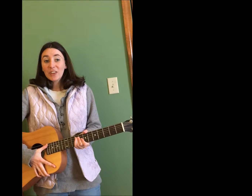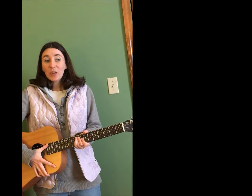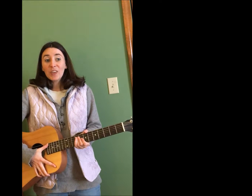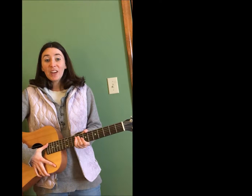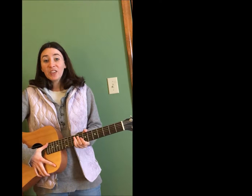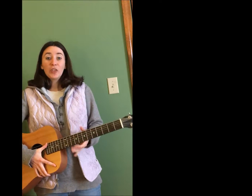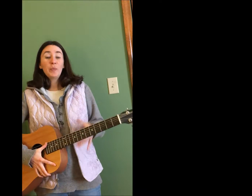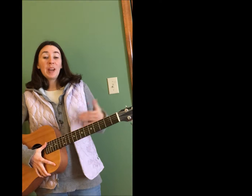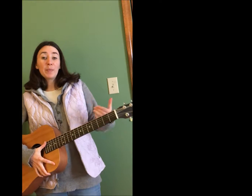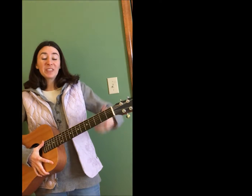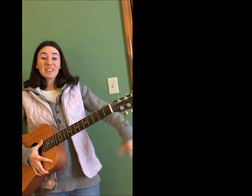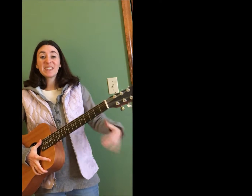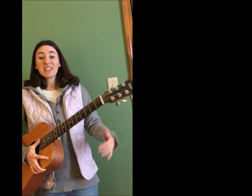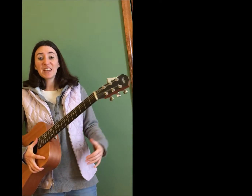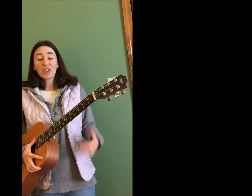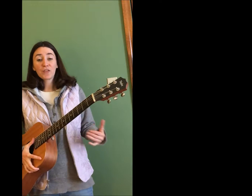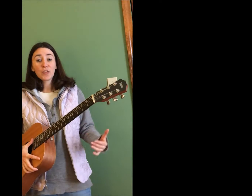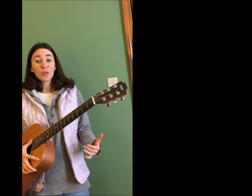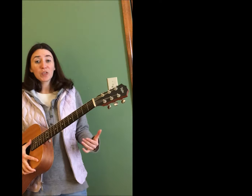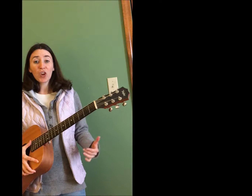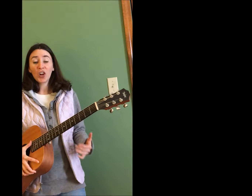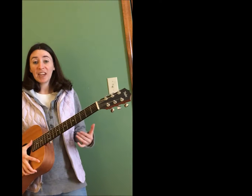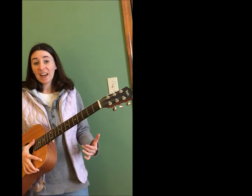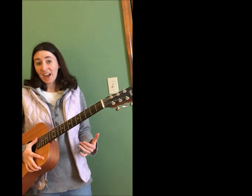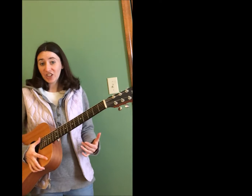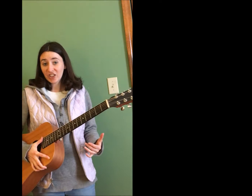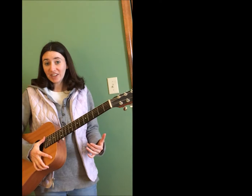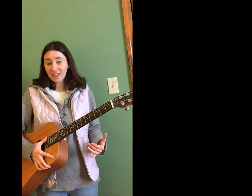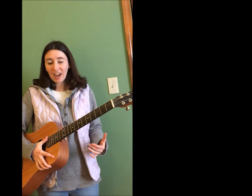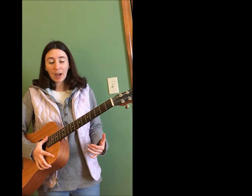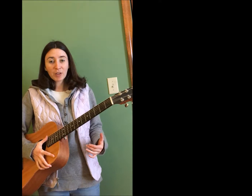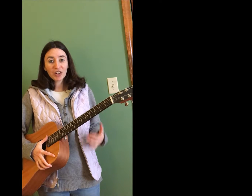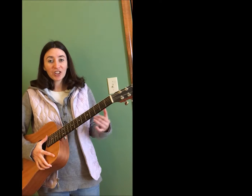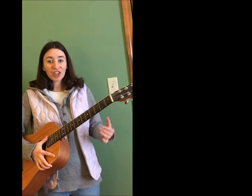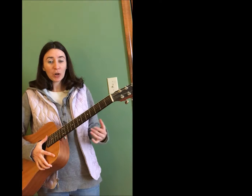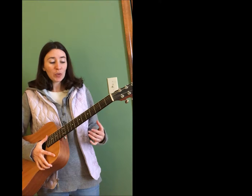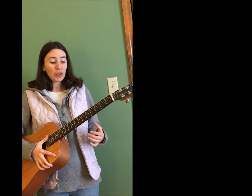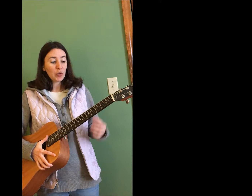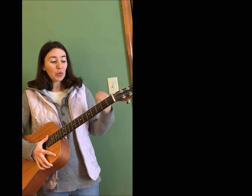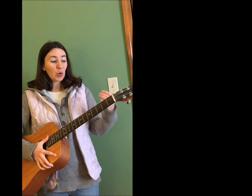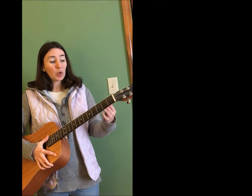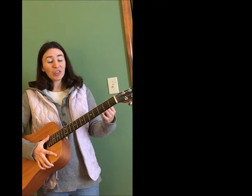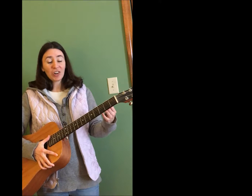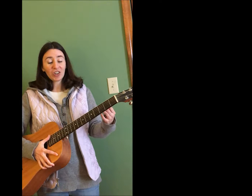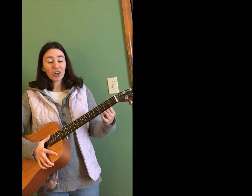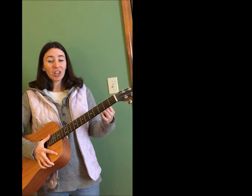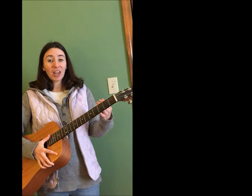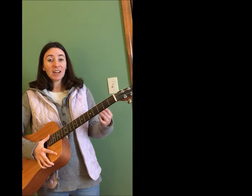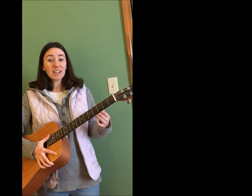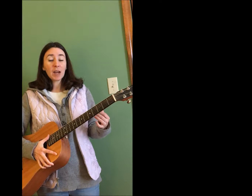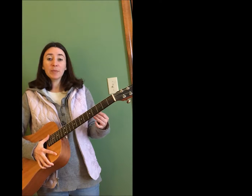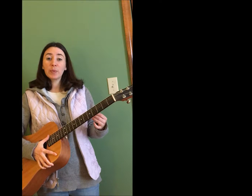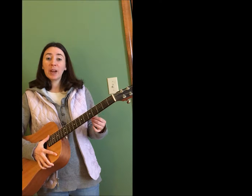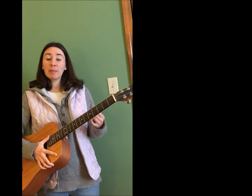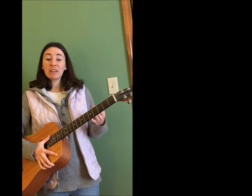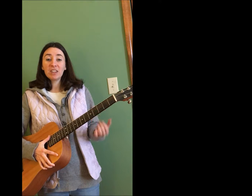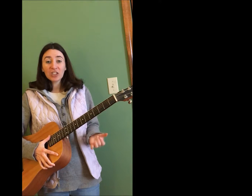So now that you've been able to see the food song in action, I'm going to share with you the chord structure. A lot of times when I am